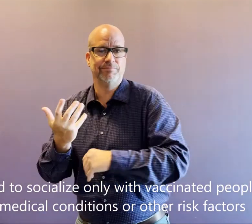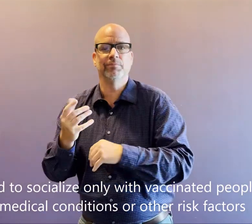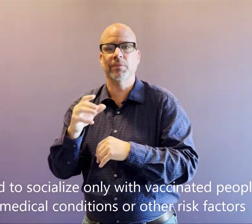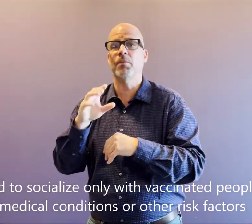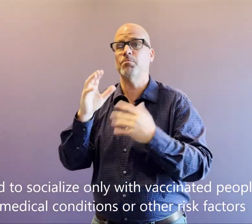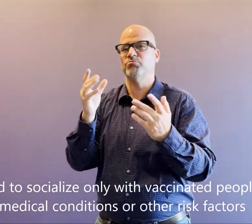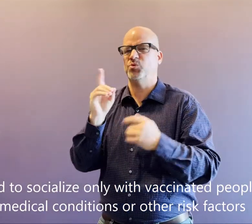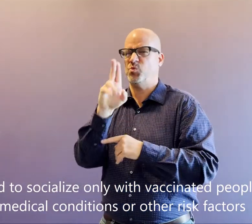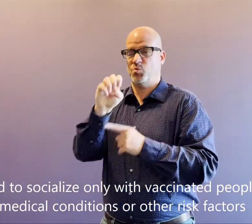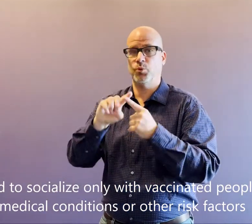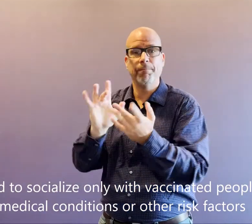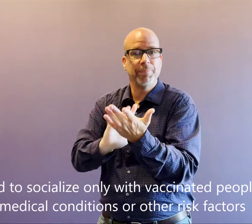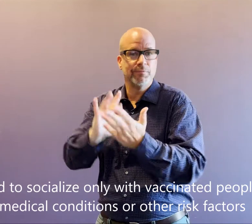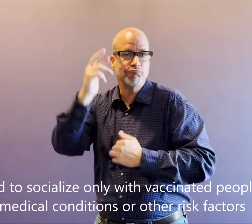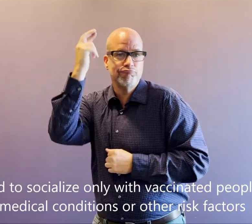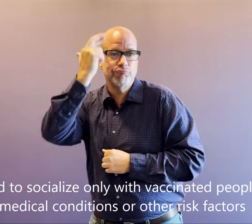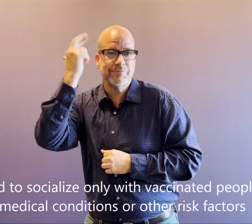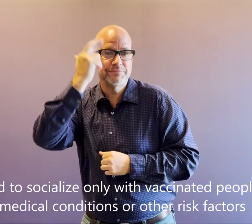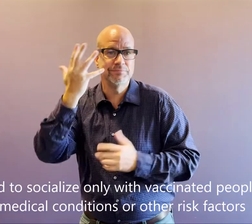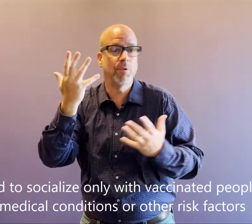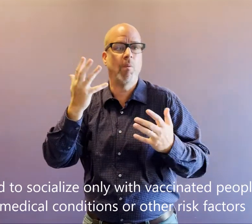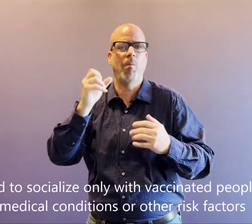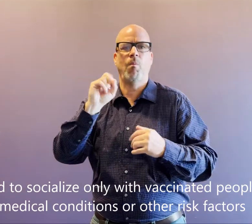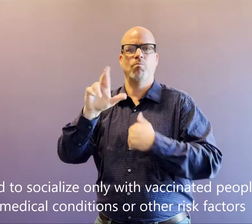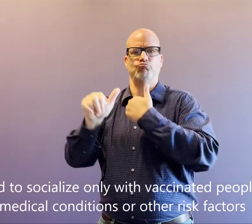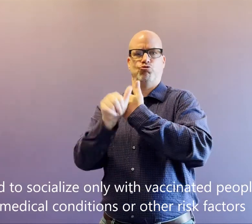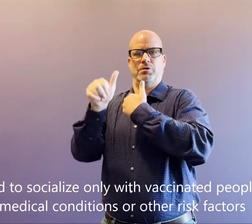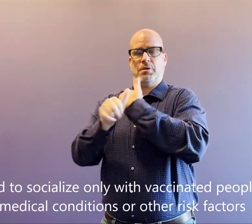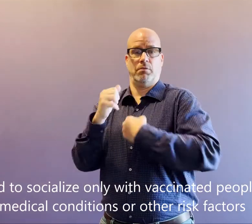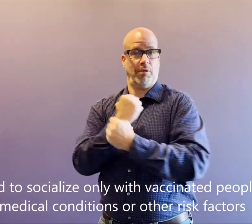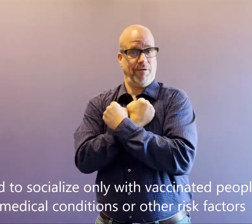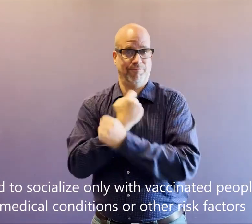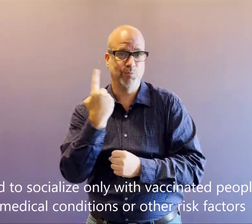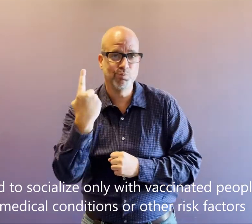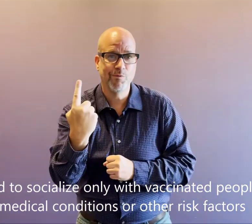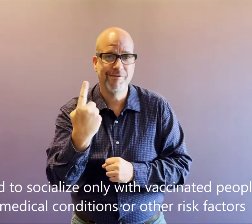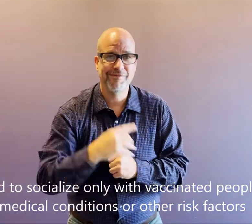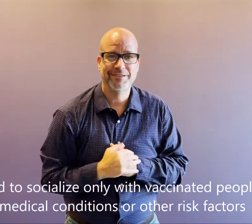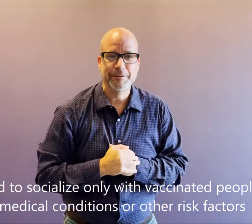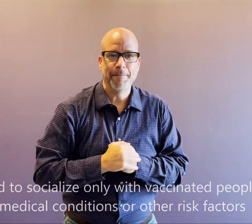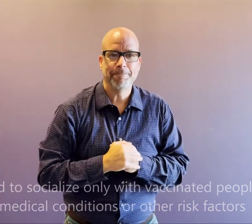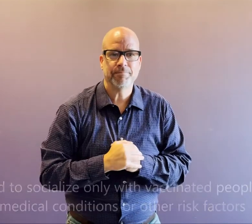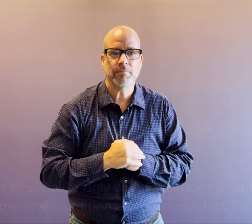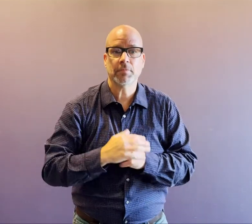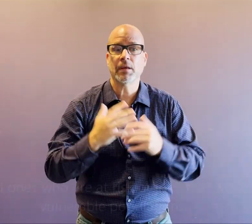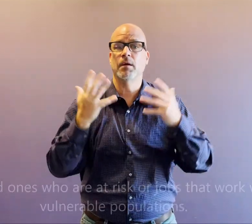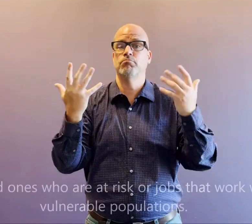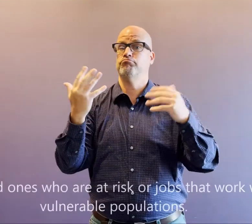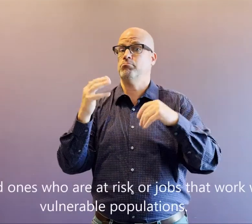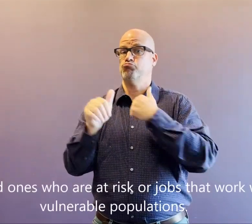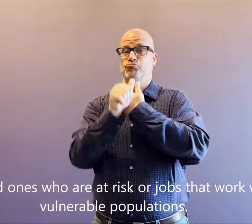They need to socialize only with vaccinated people due to medical conditions or other risk factors.